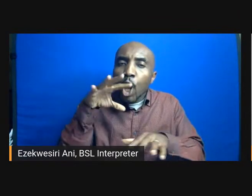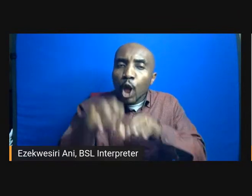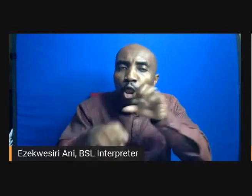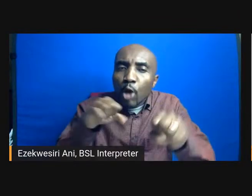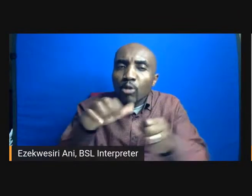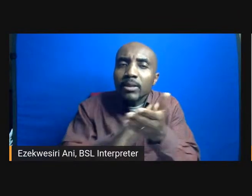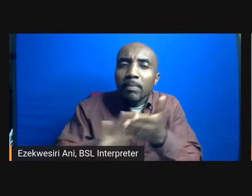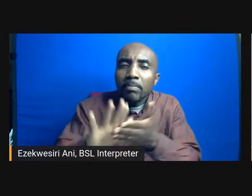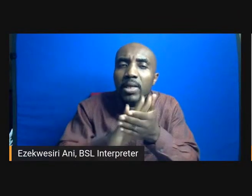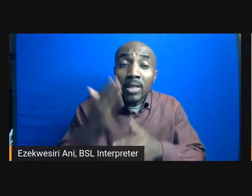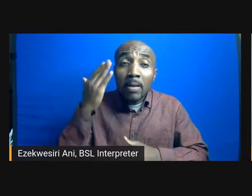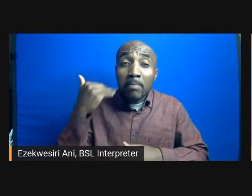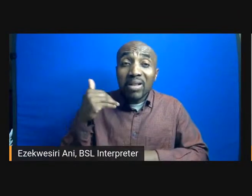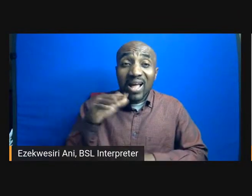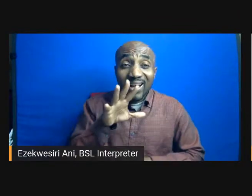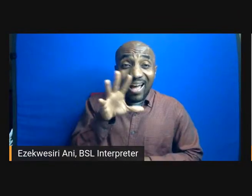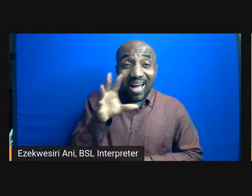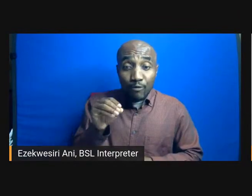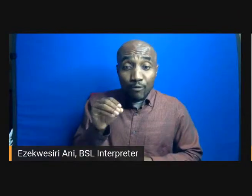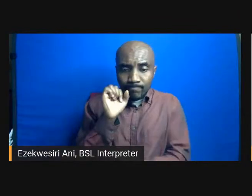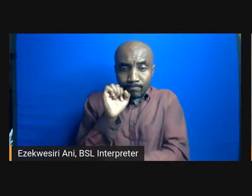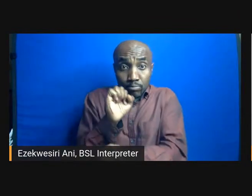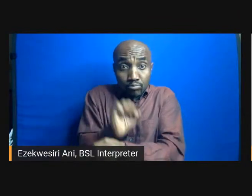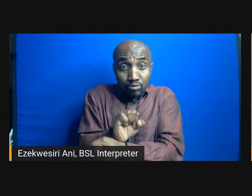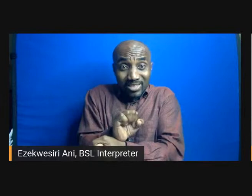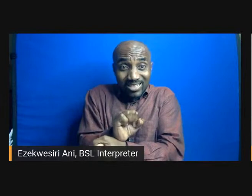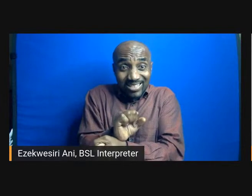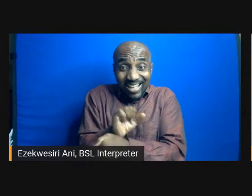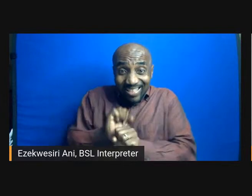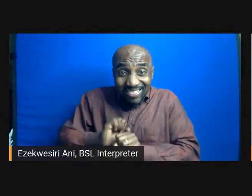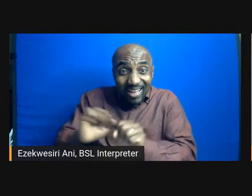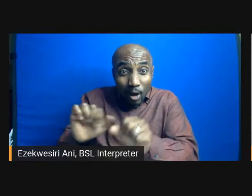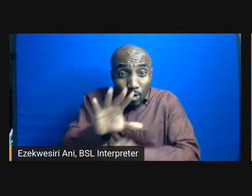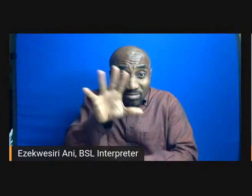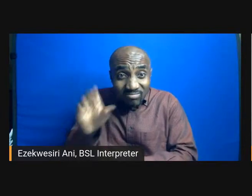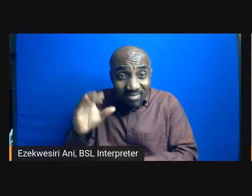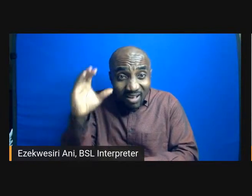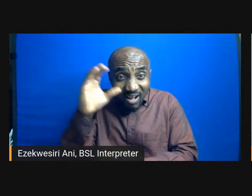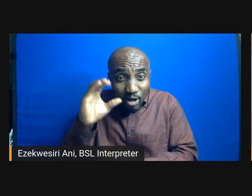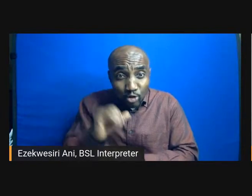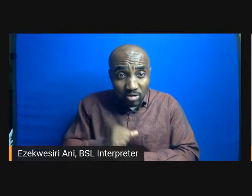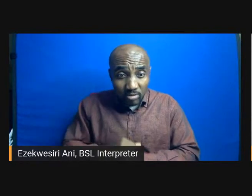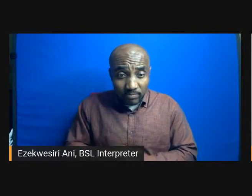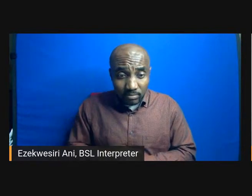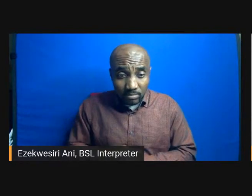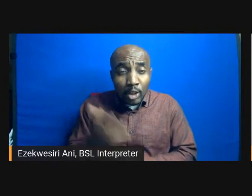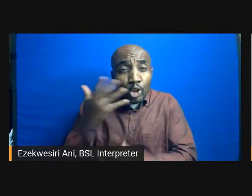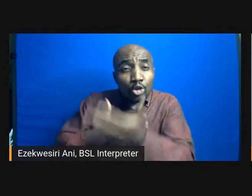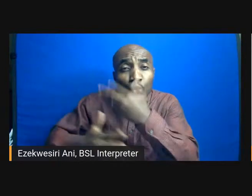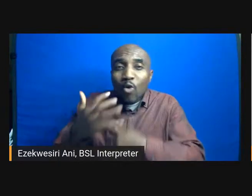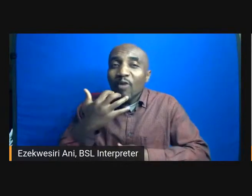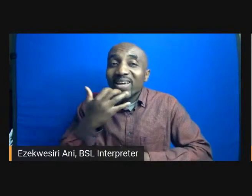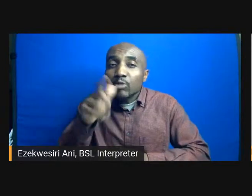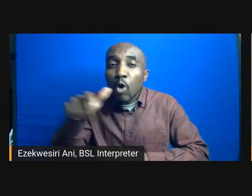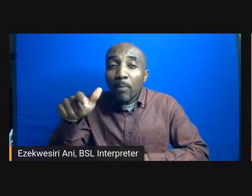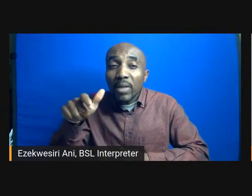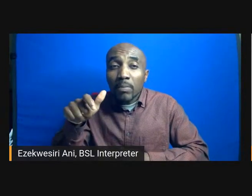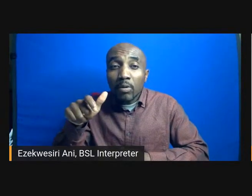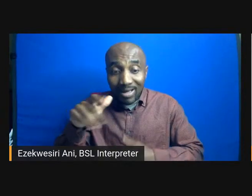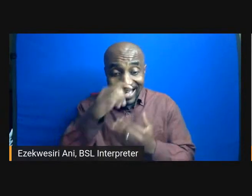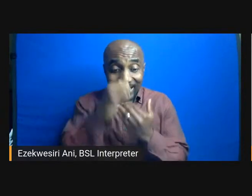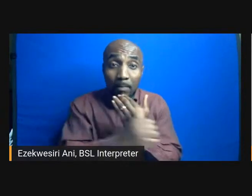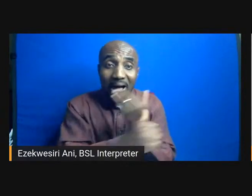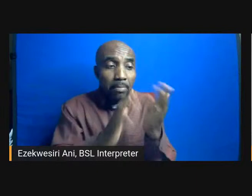Black Africans prisoners in their own homeland. The story of the Israelites in the Hebrew